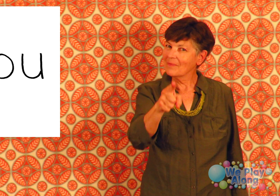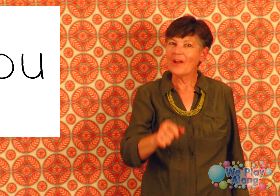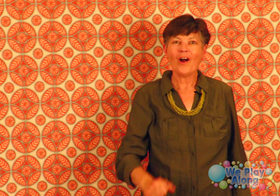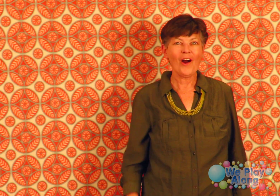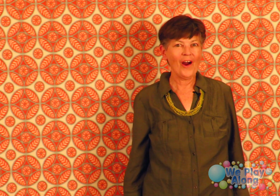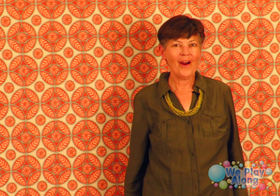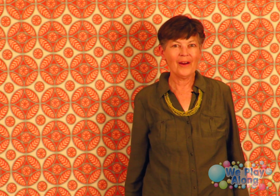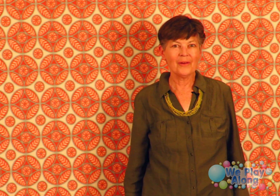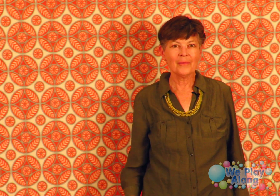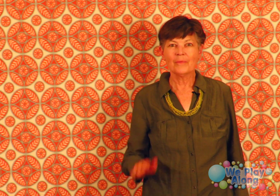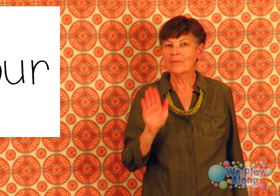Are.